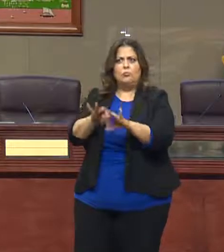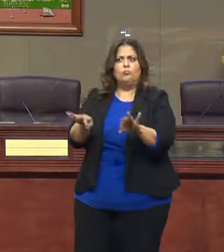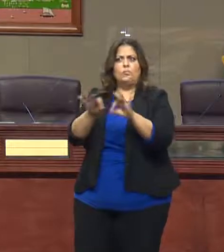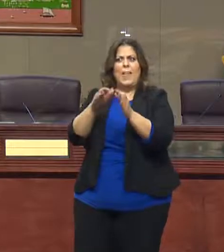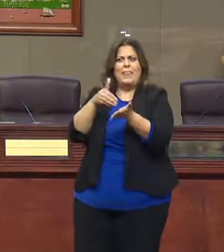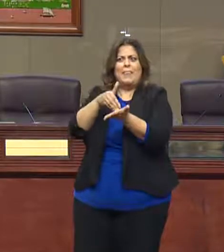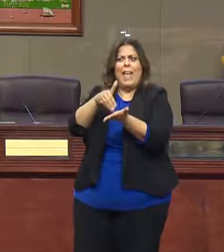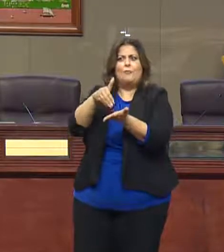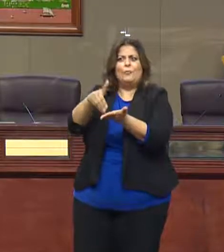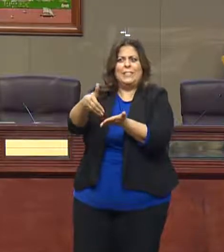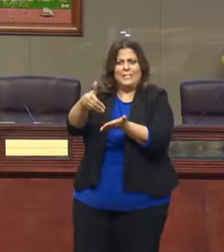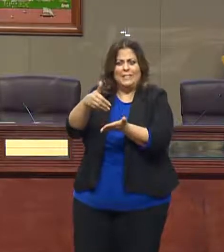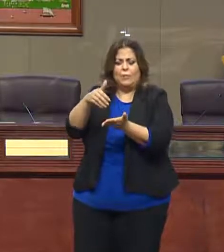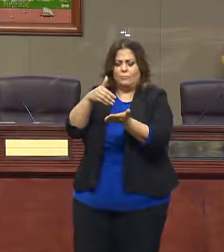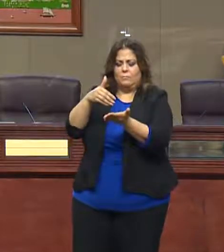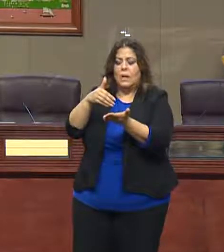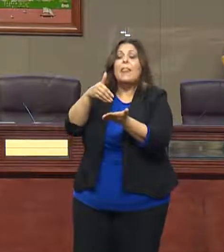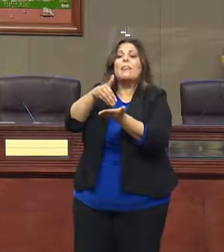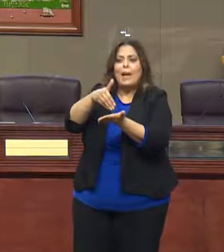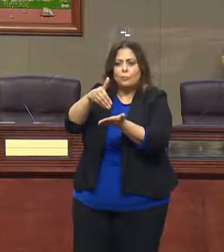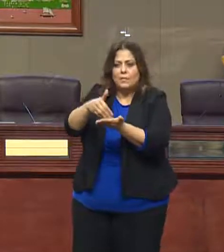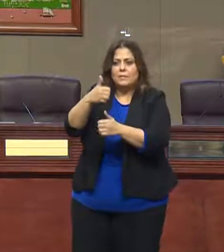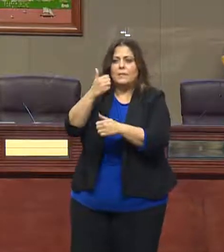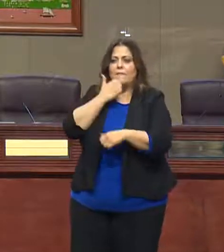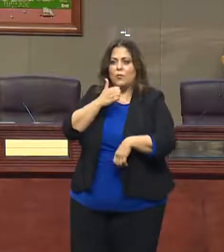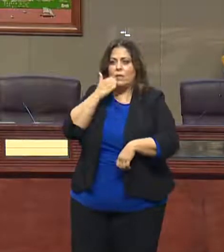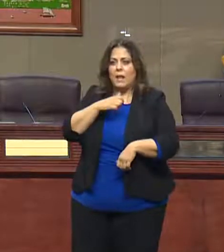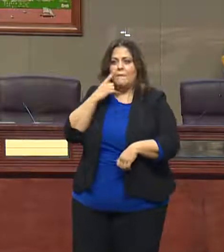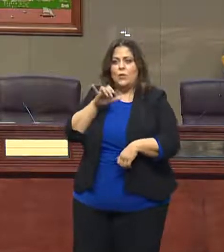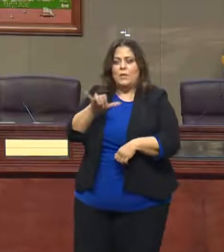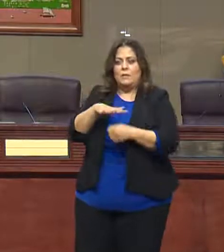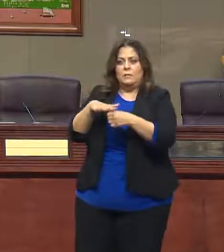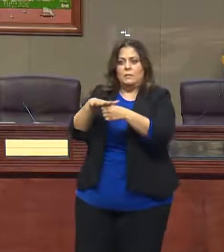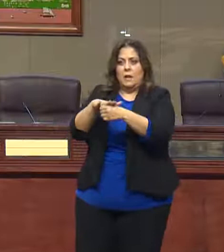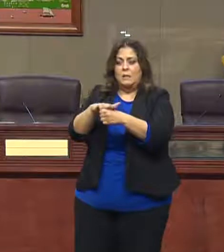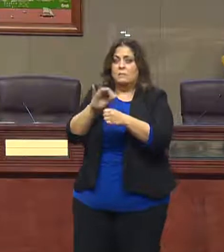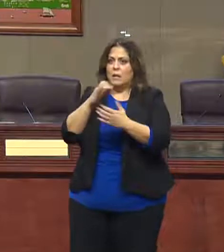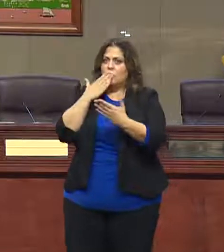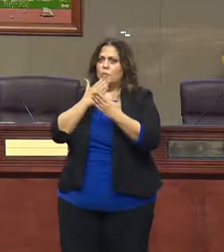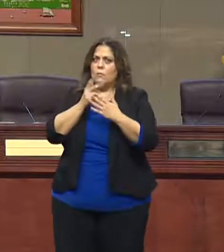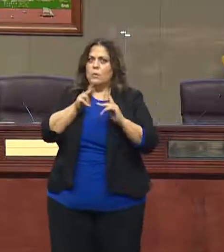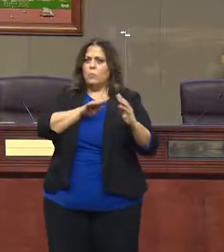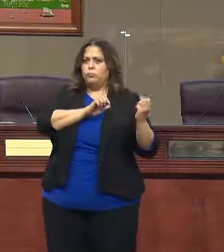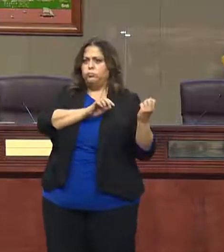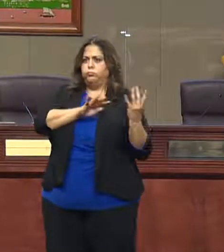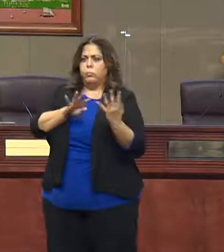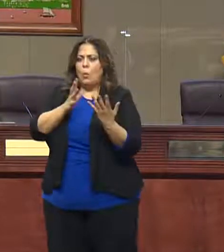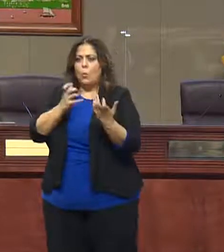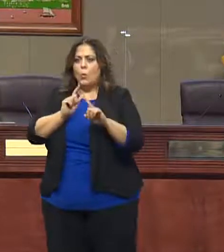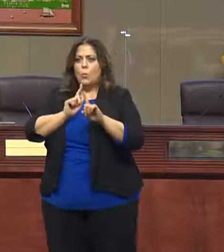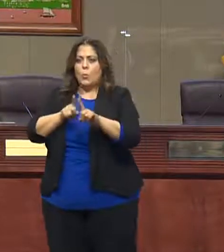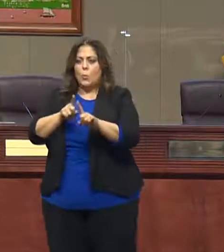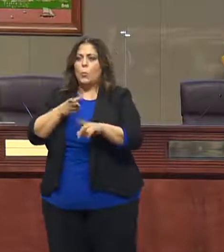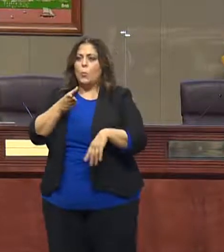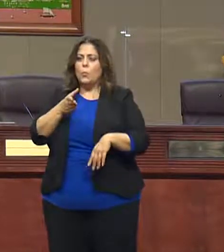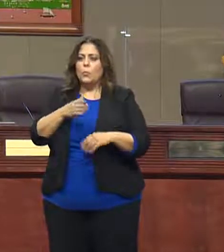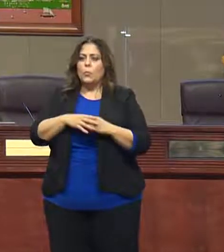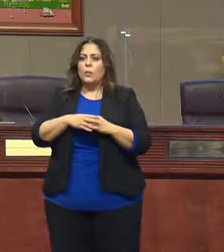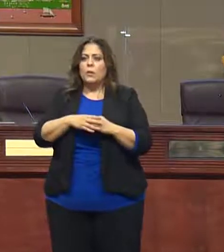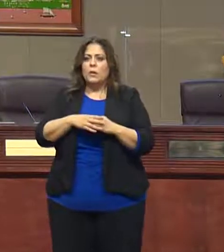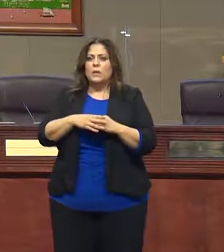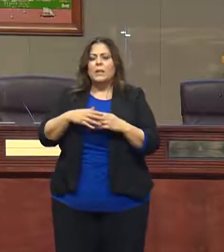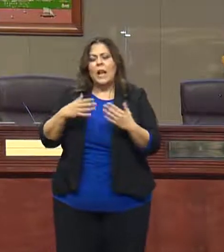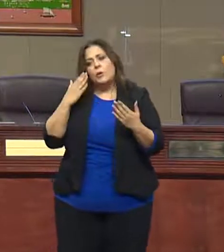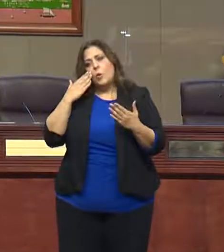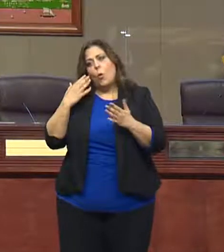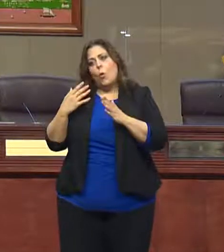location. Which is good news that people still want to get vaccinated, even with, you know, a little bit of the